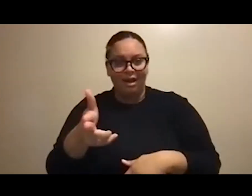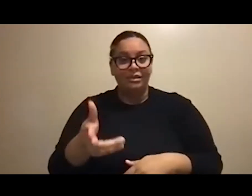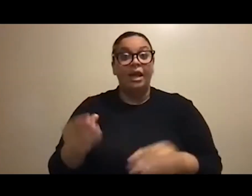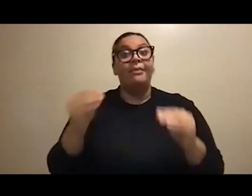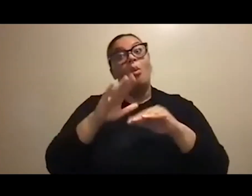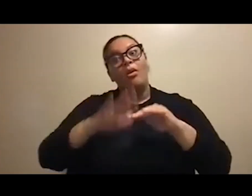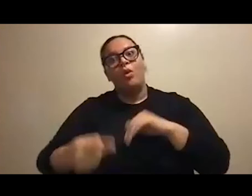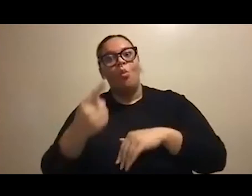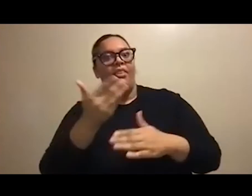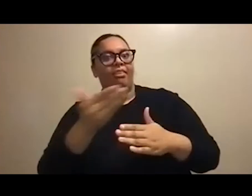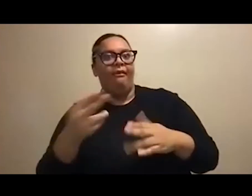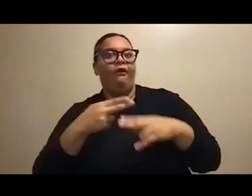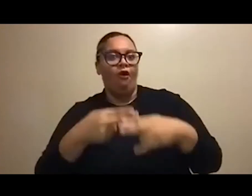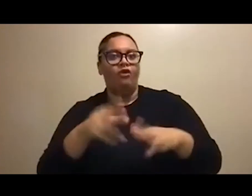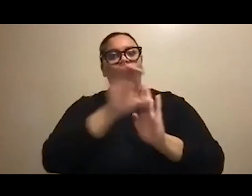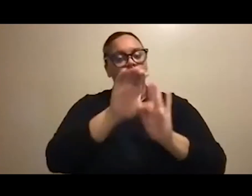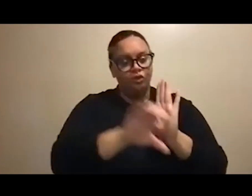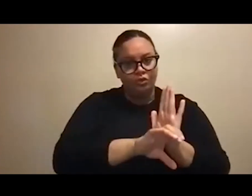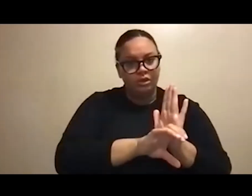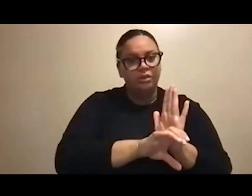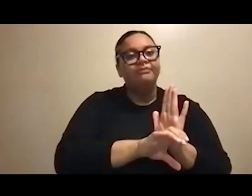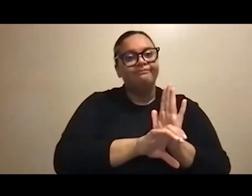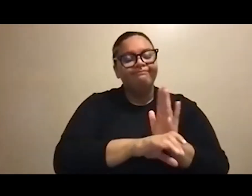Constitution that is in a variety of